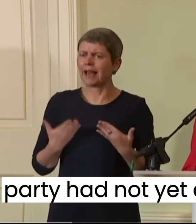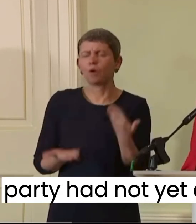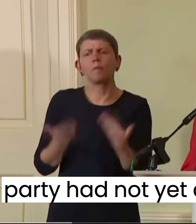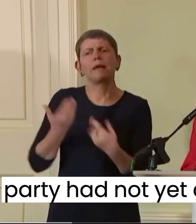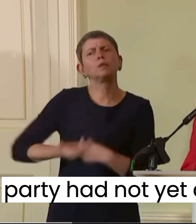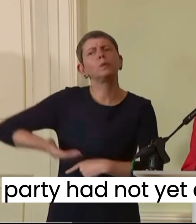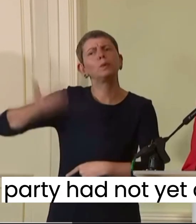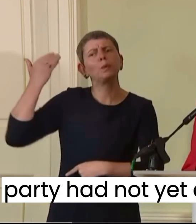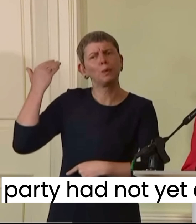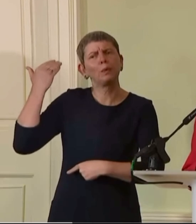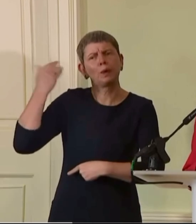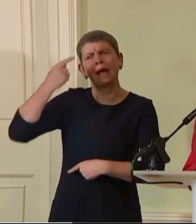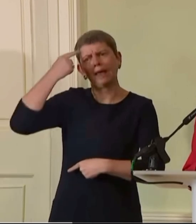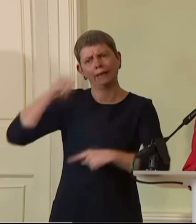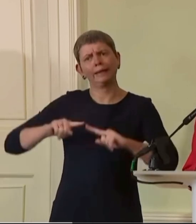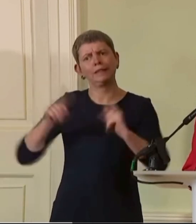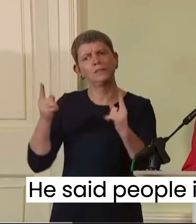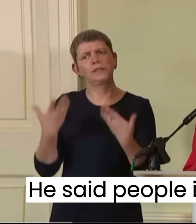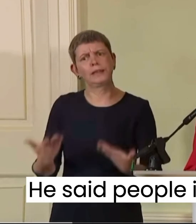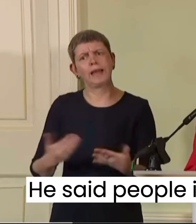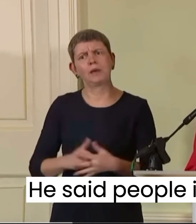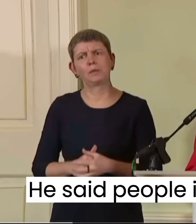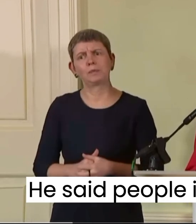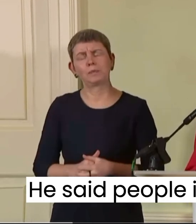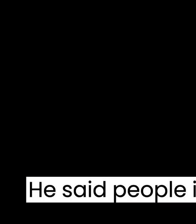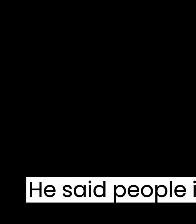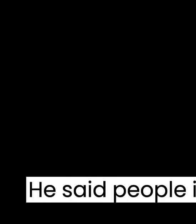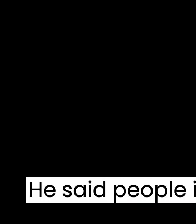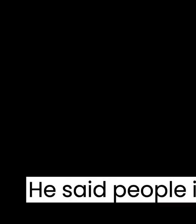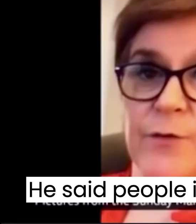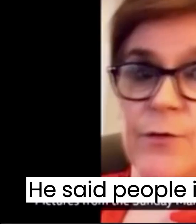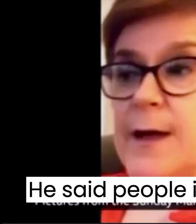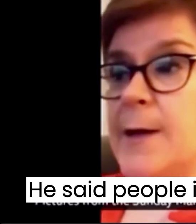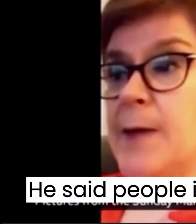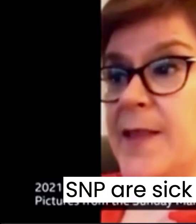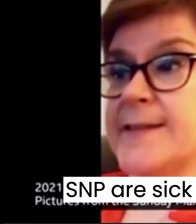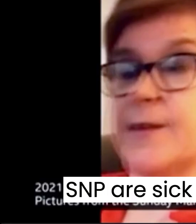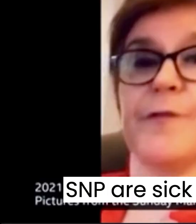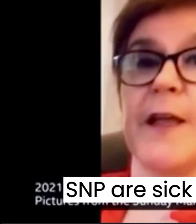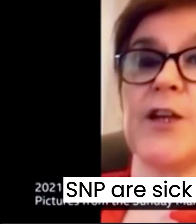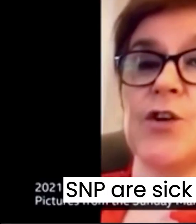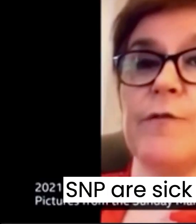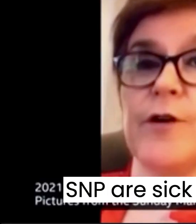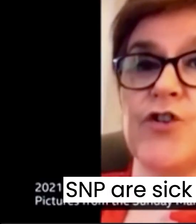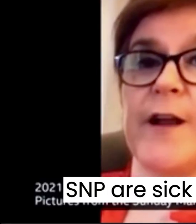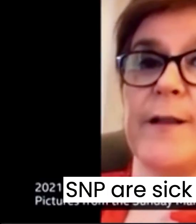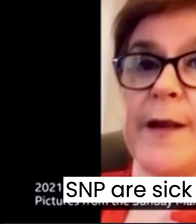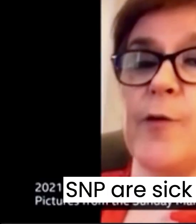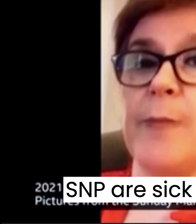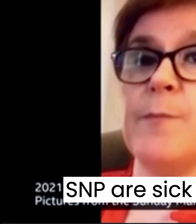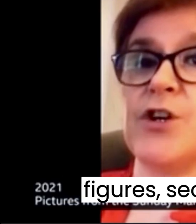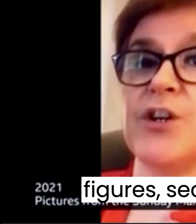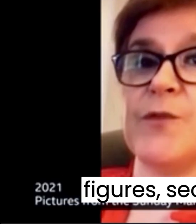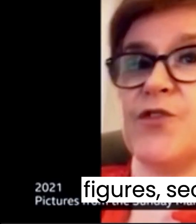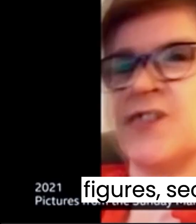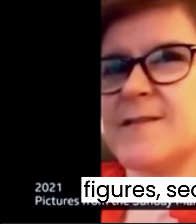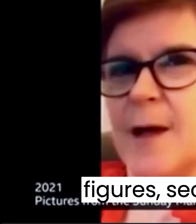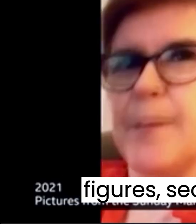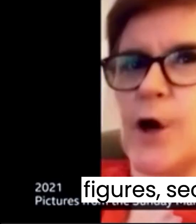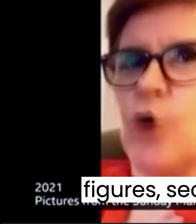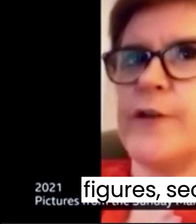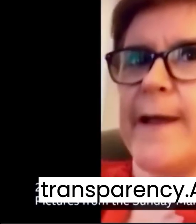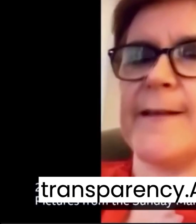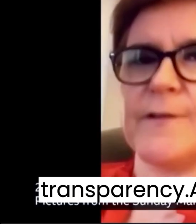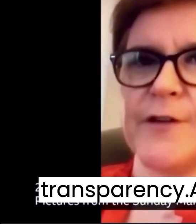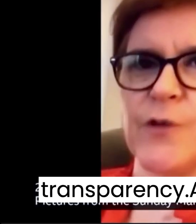yet appointed new auditors. He said, "People inside and outside the SNP are sick and tired of senior figures' secrecy